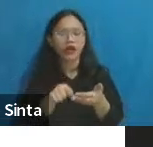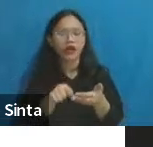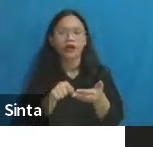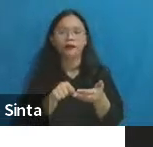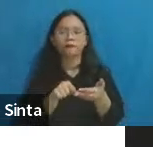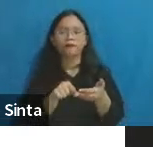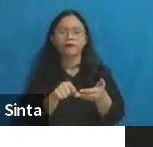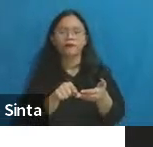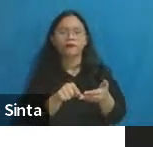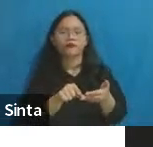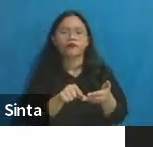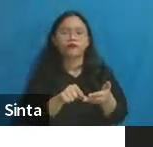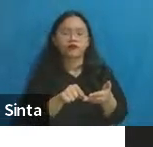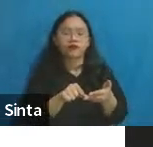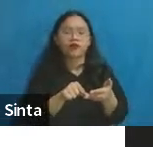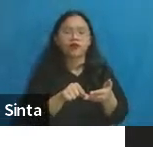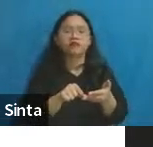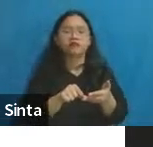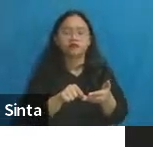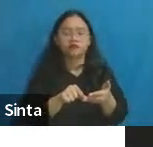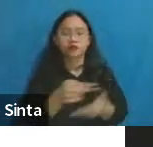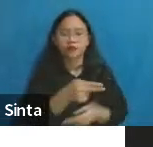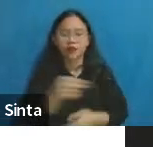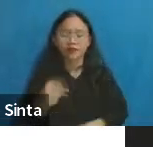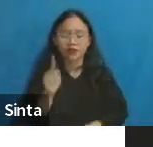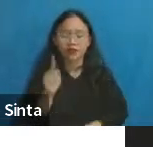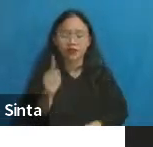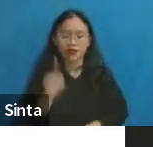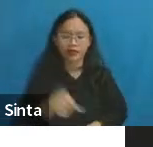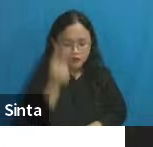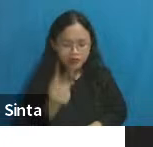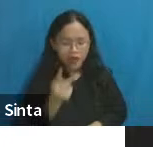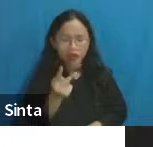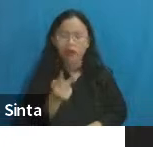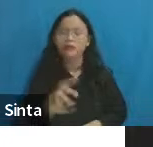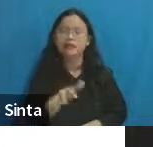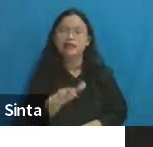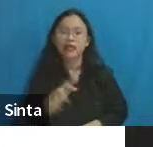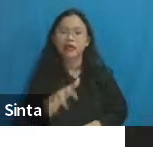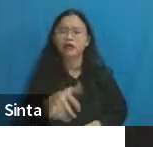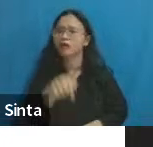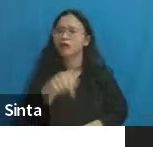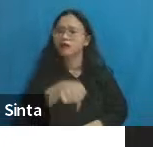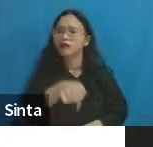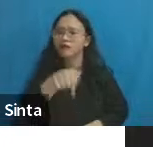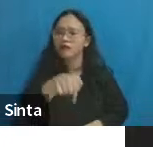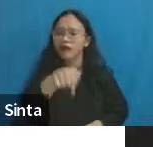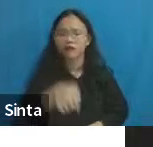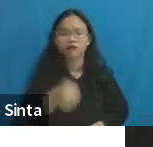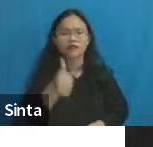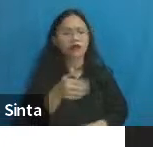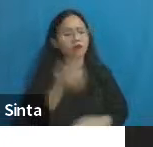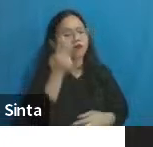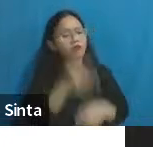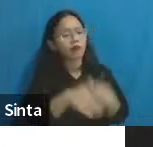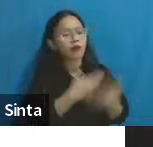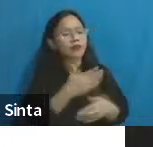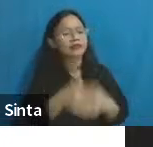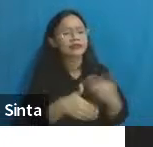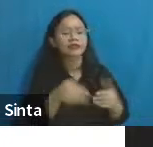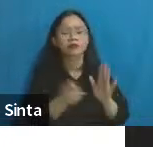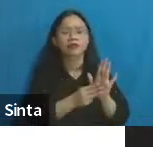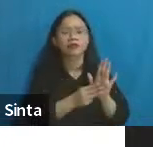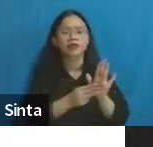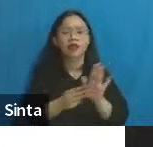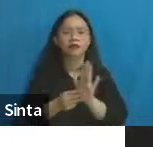how well they're doing on various human rights, and there was the G20. Both of these were accompanied by a